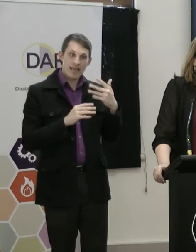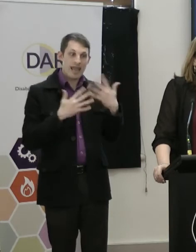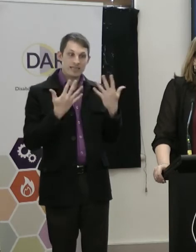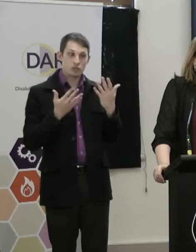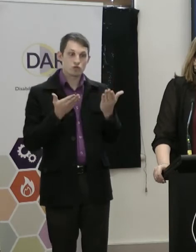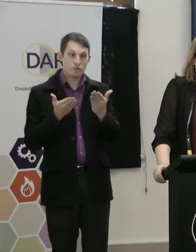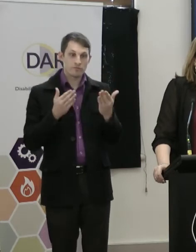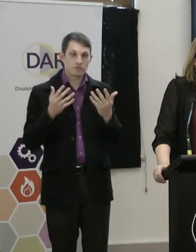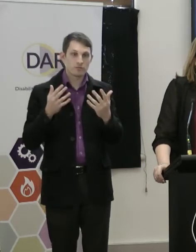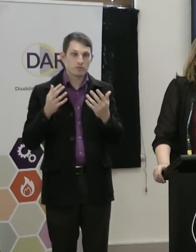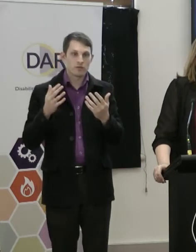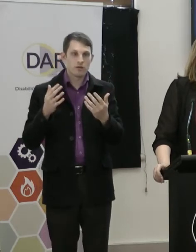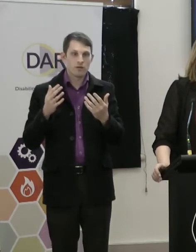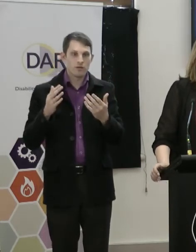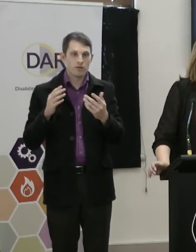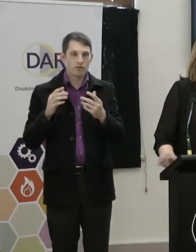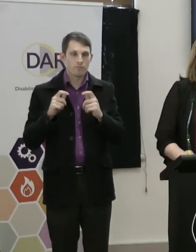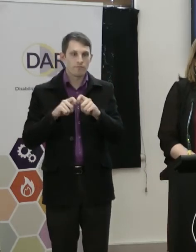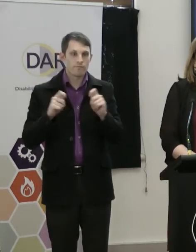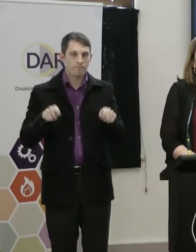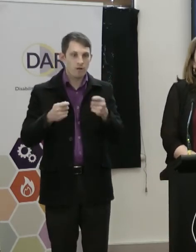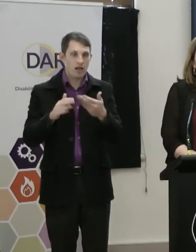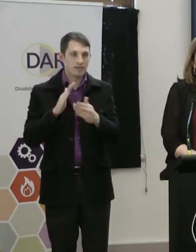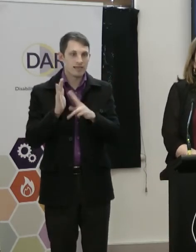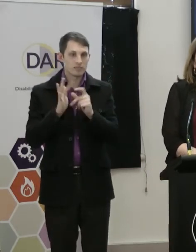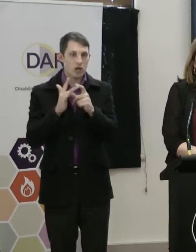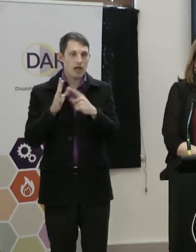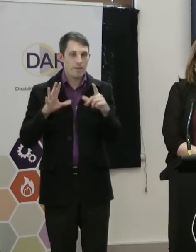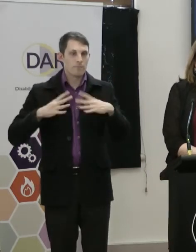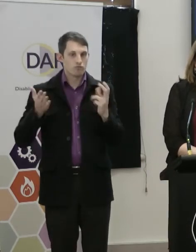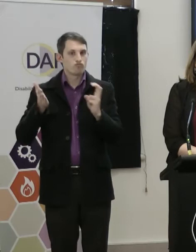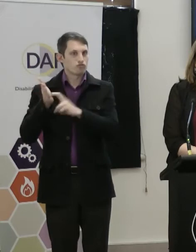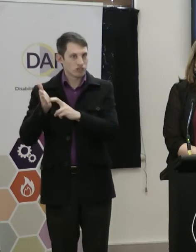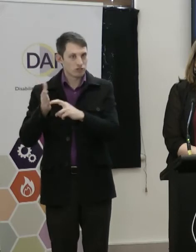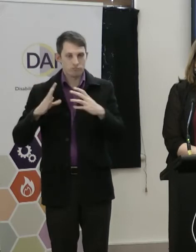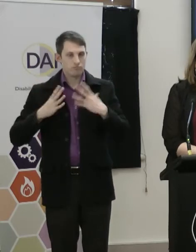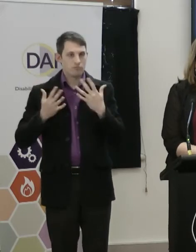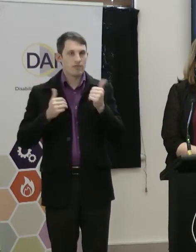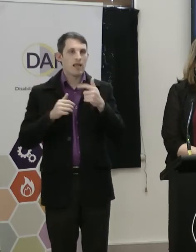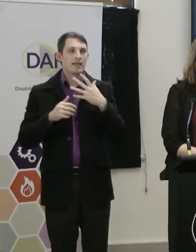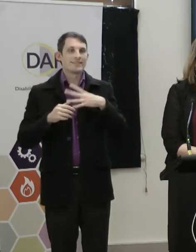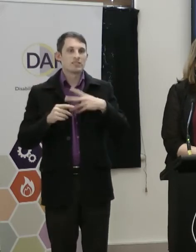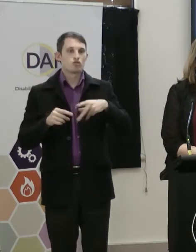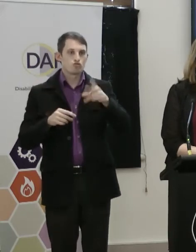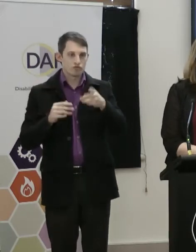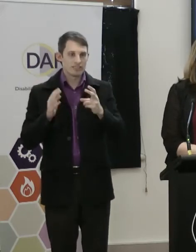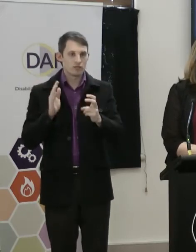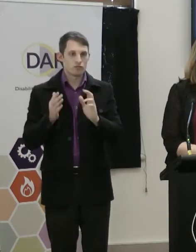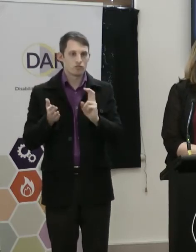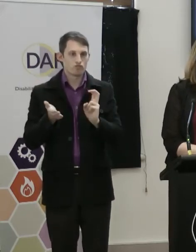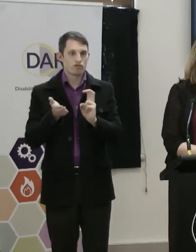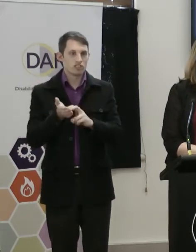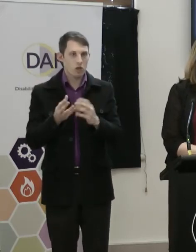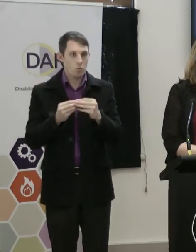automatically became an NDIS registered provider, and they then start the re-registration process with us as a new commission within